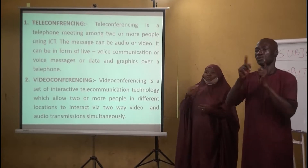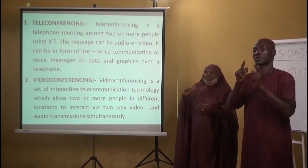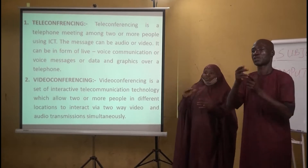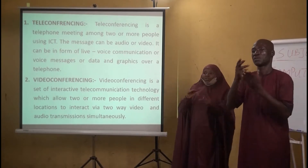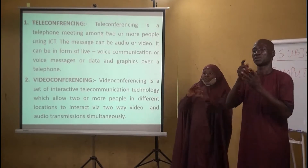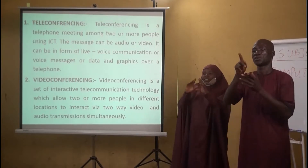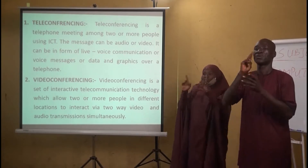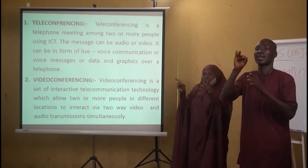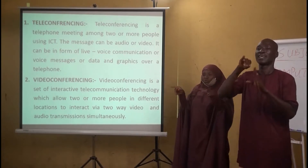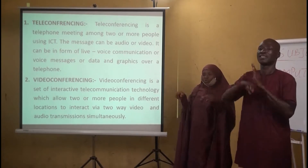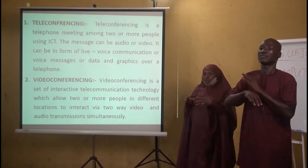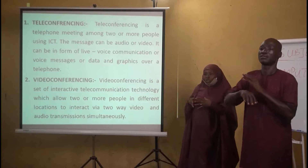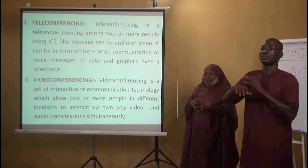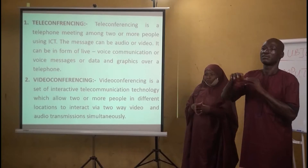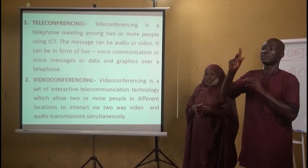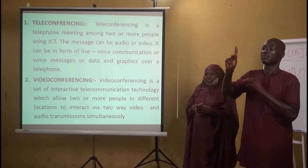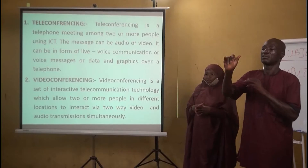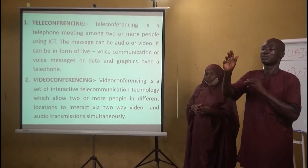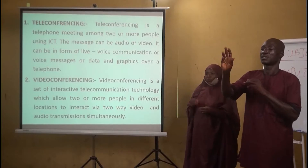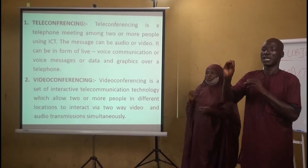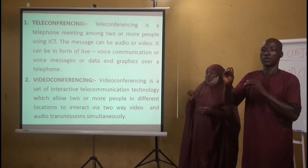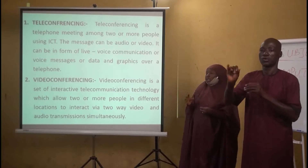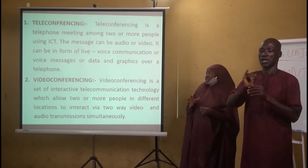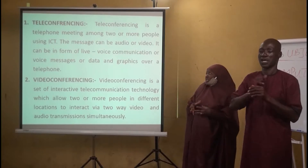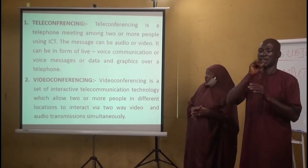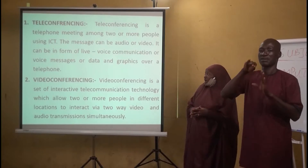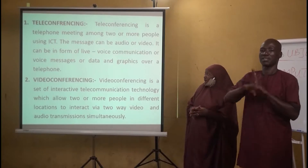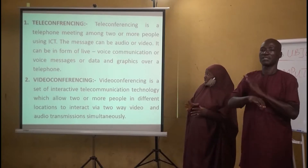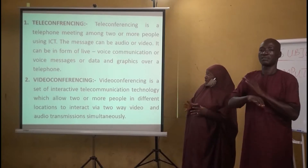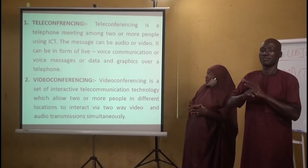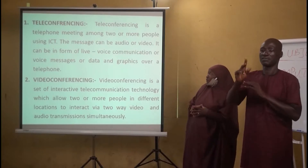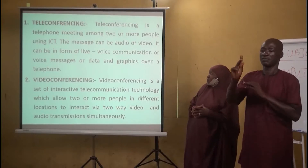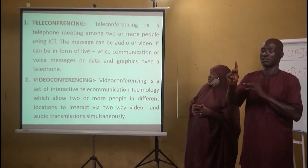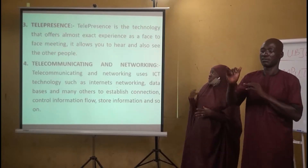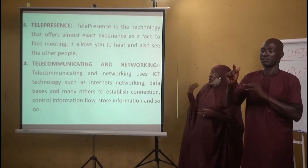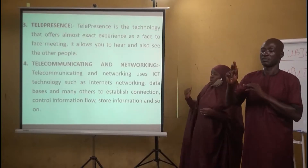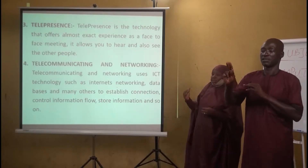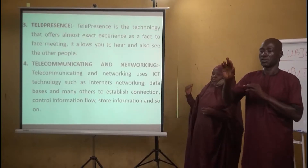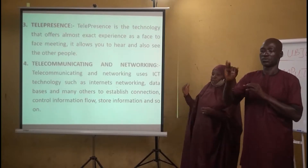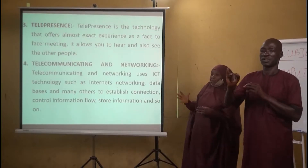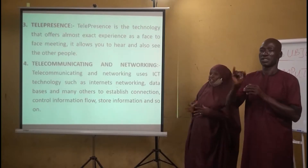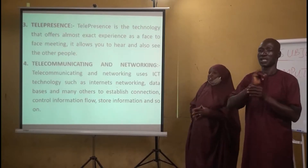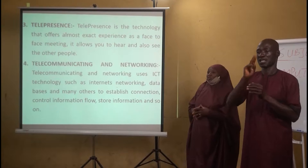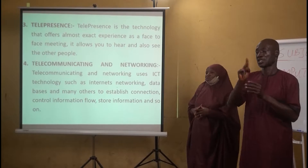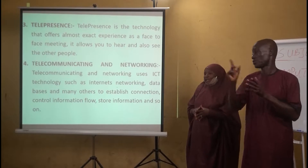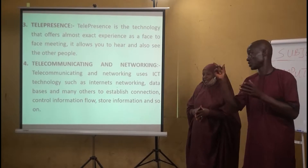video conferencing due to the location. So this is another example of one of the application of the